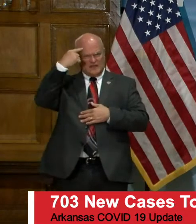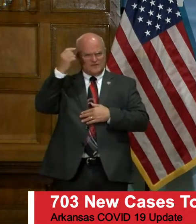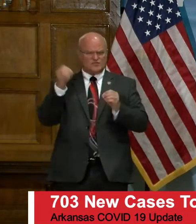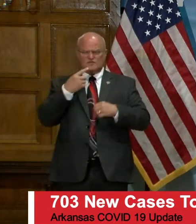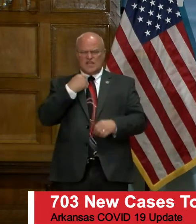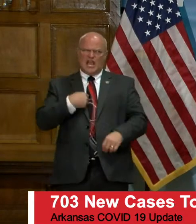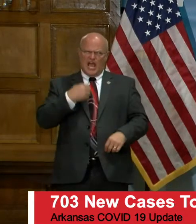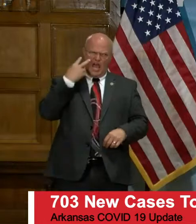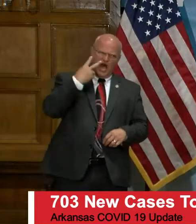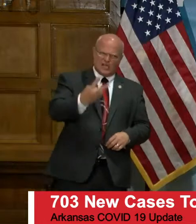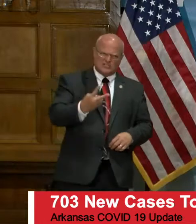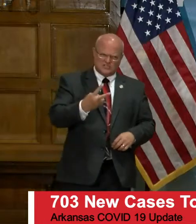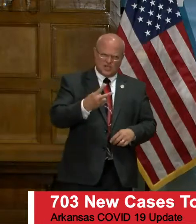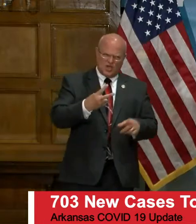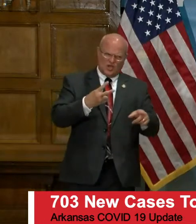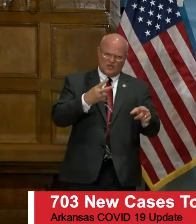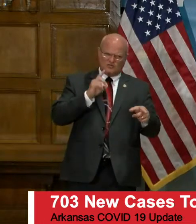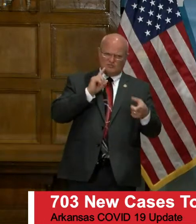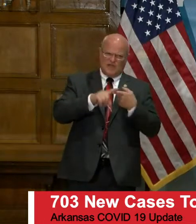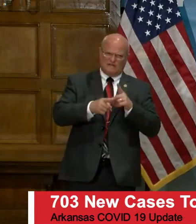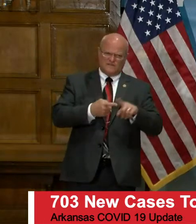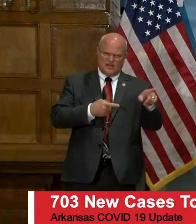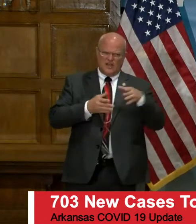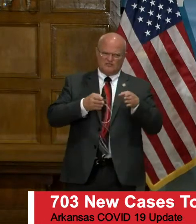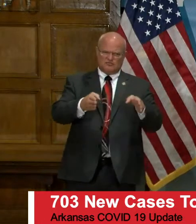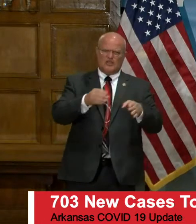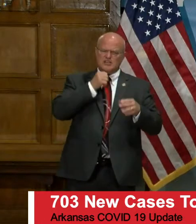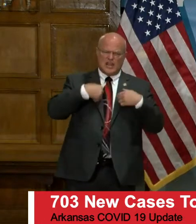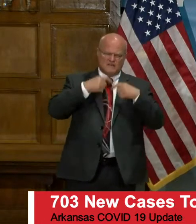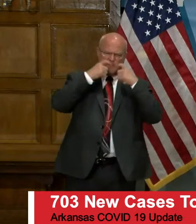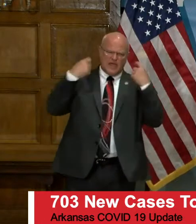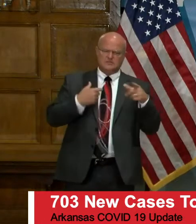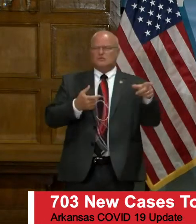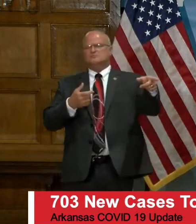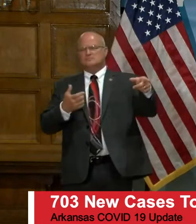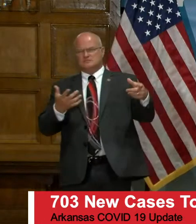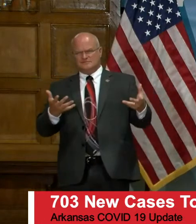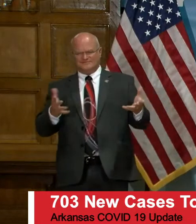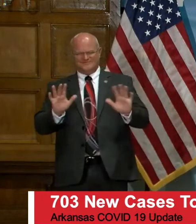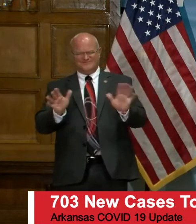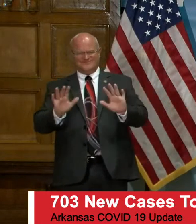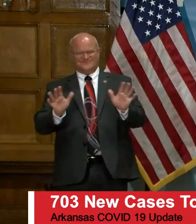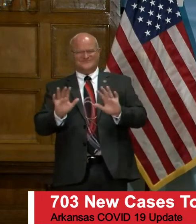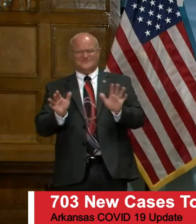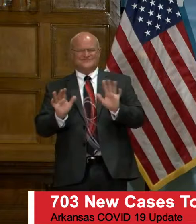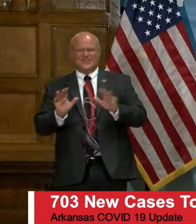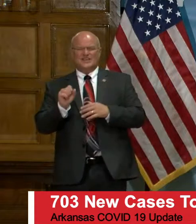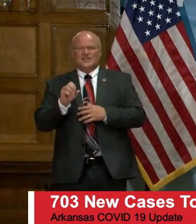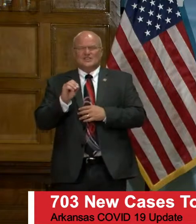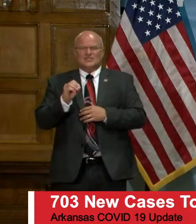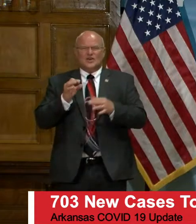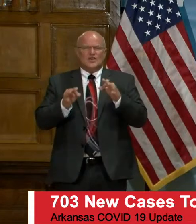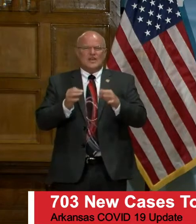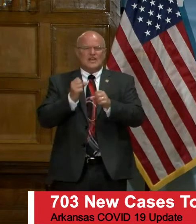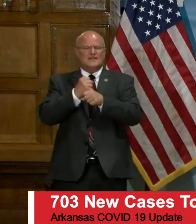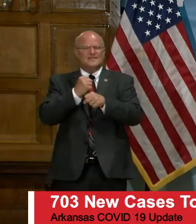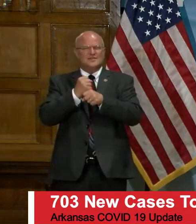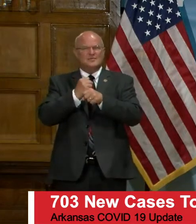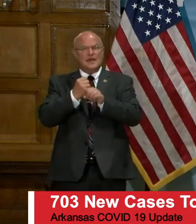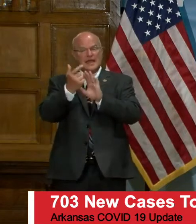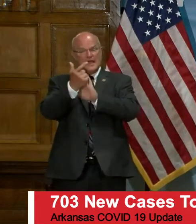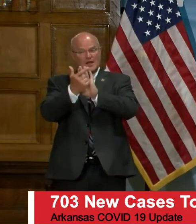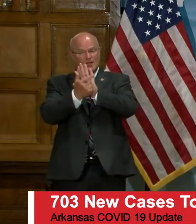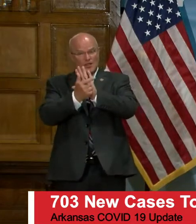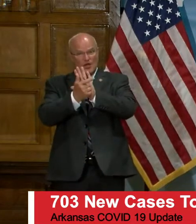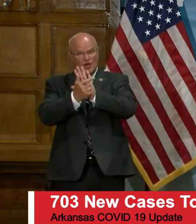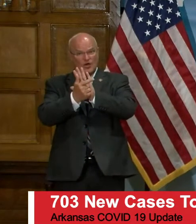and say, I saw John or Jane Doe out on the street, they didn't have a mask. You know, and so if you're going to make a